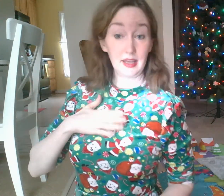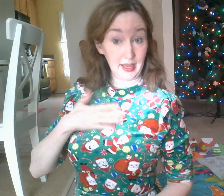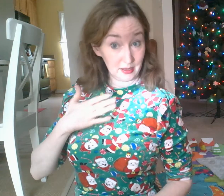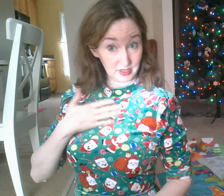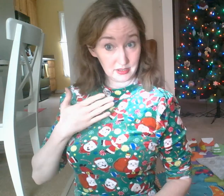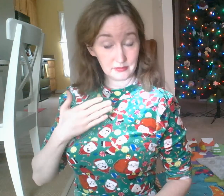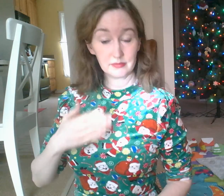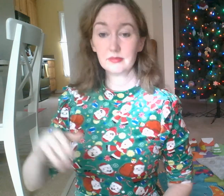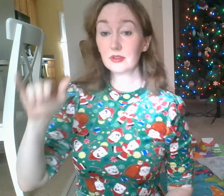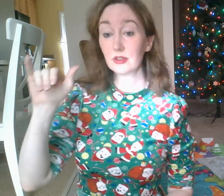Happy